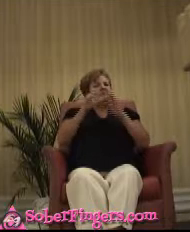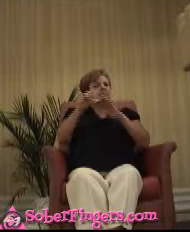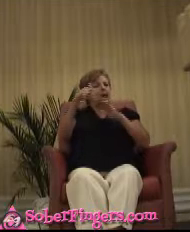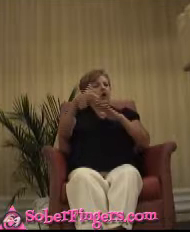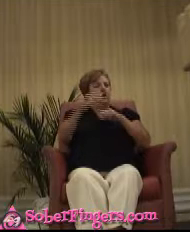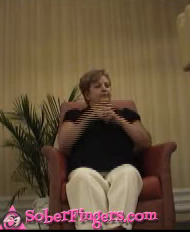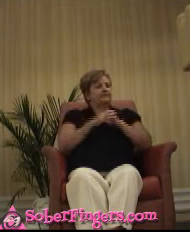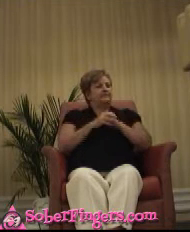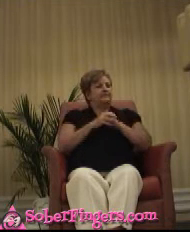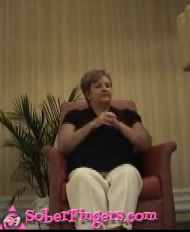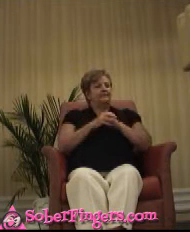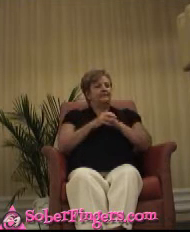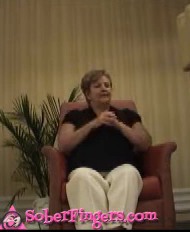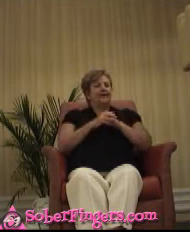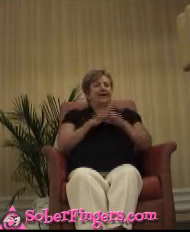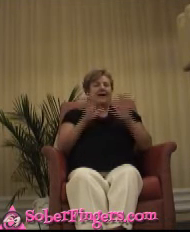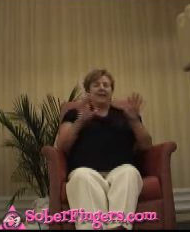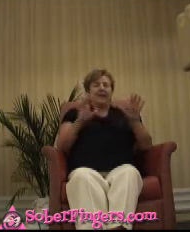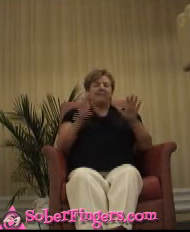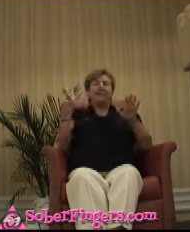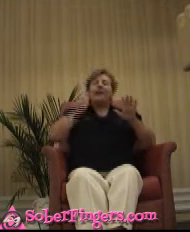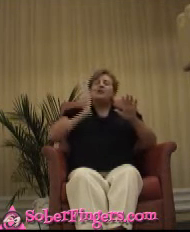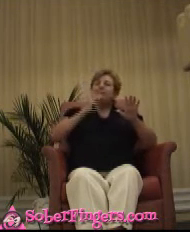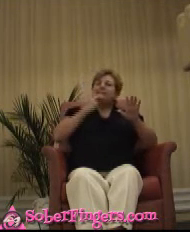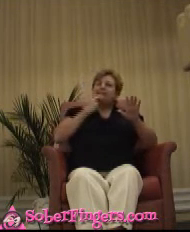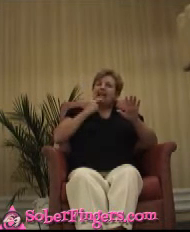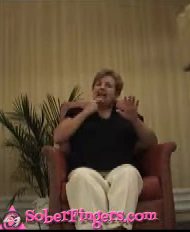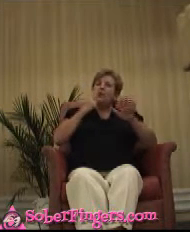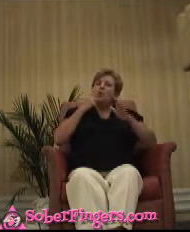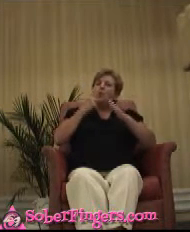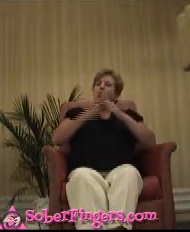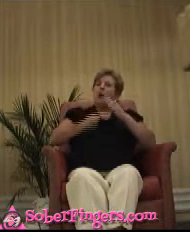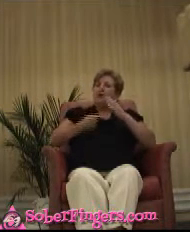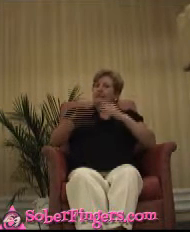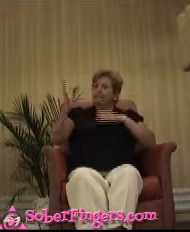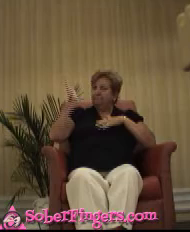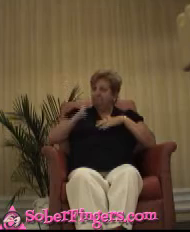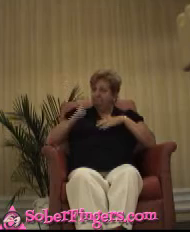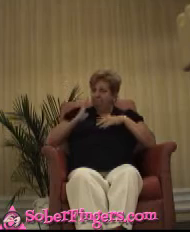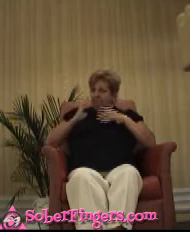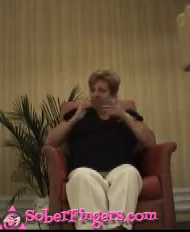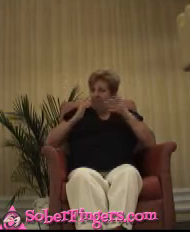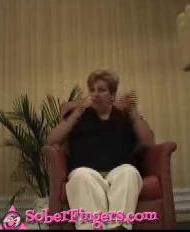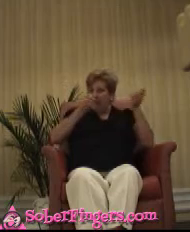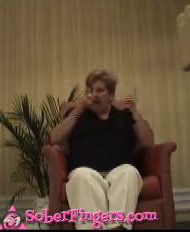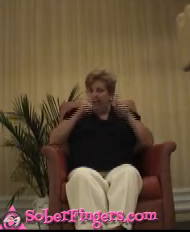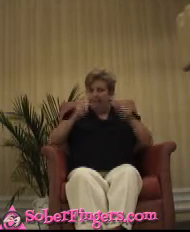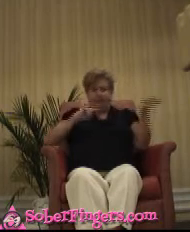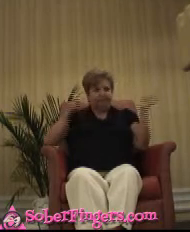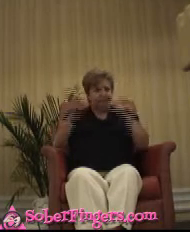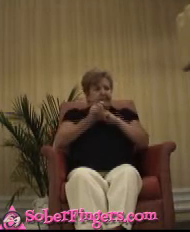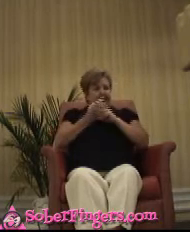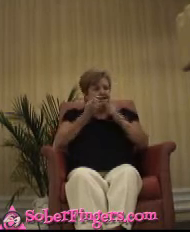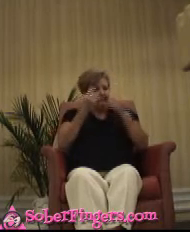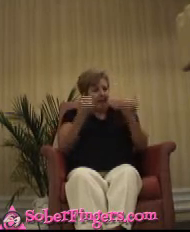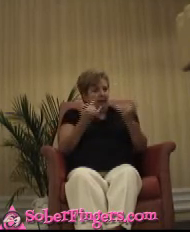I always get caught here because I used to say what it was like, what it's like now. And there was an old timer, Southwest